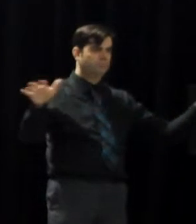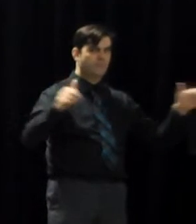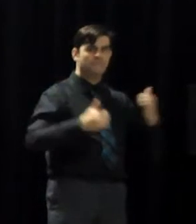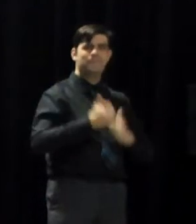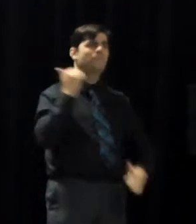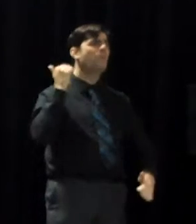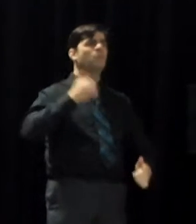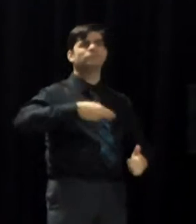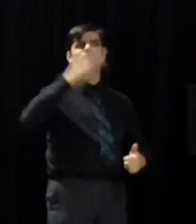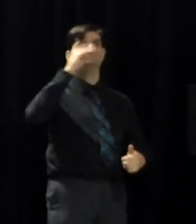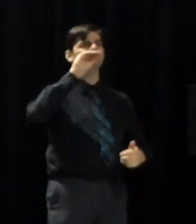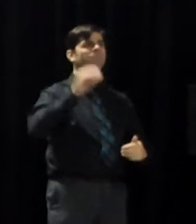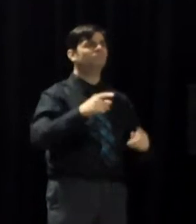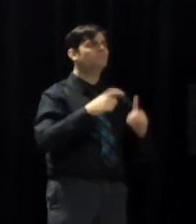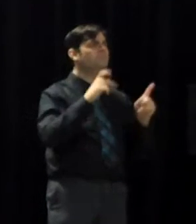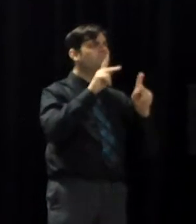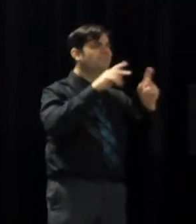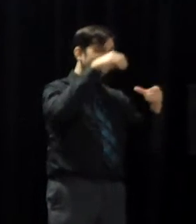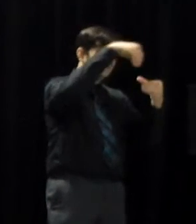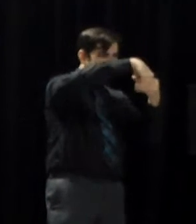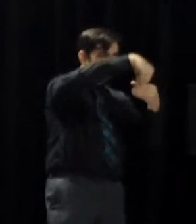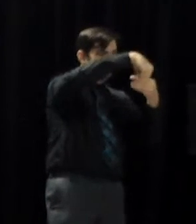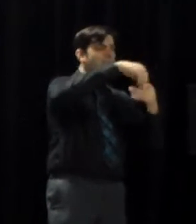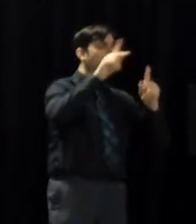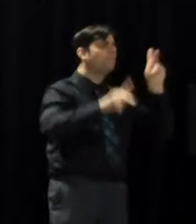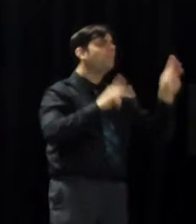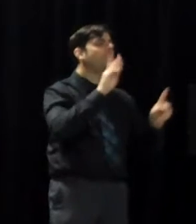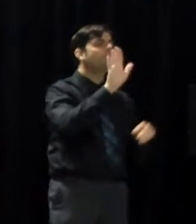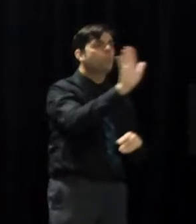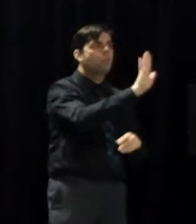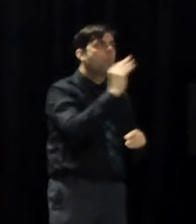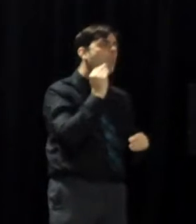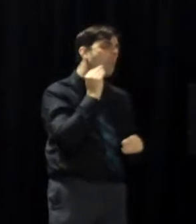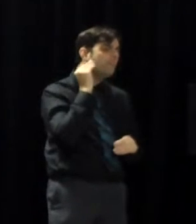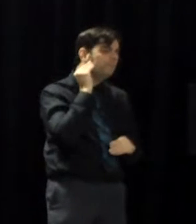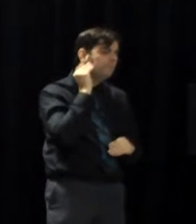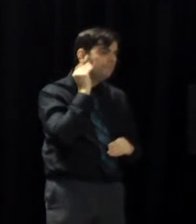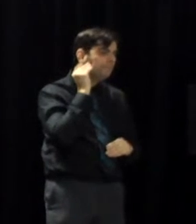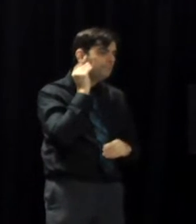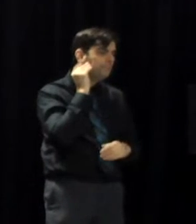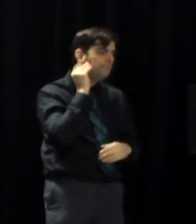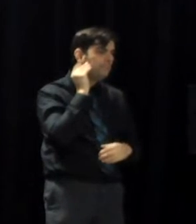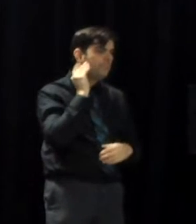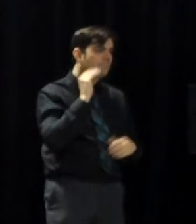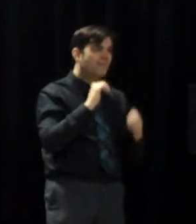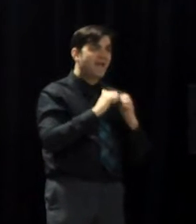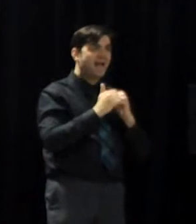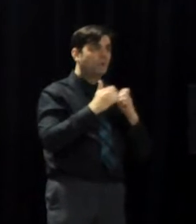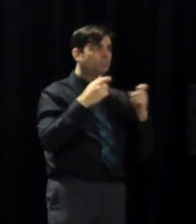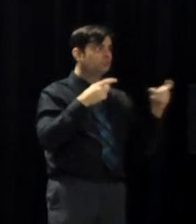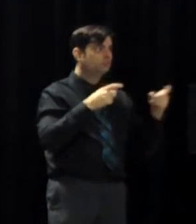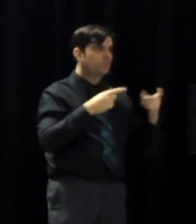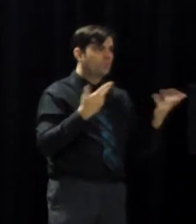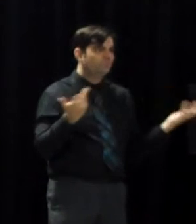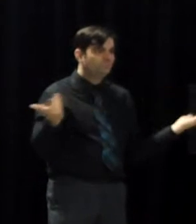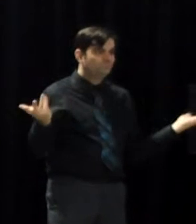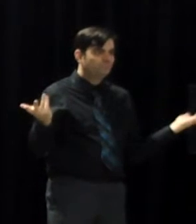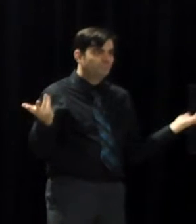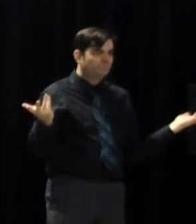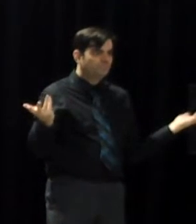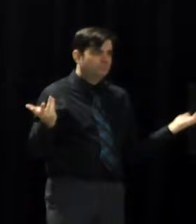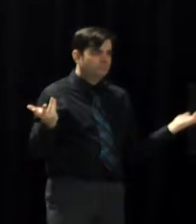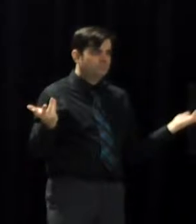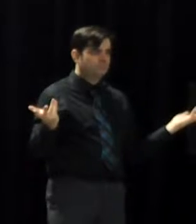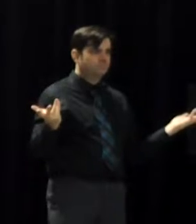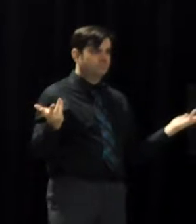out, we're all ears. It's not happening in commercial businesses the way when you had